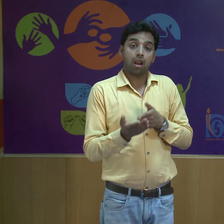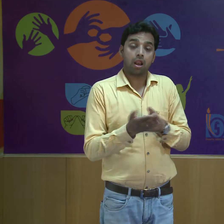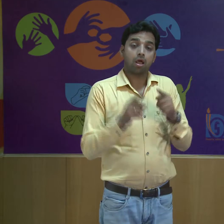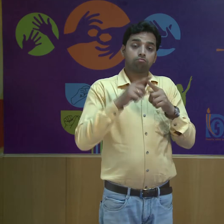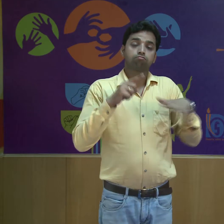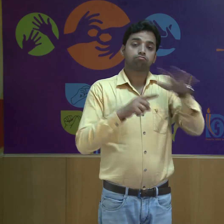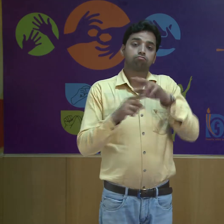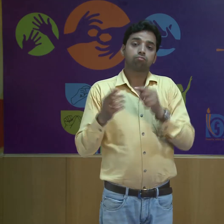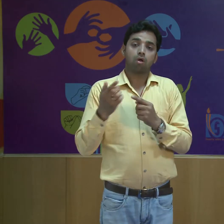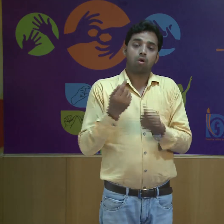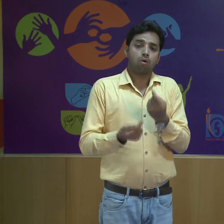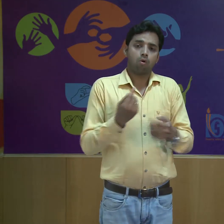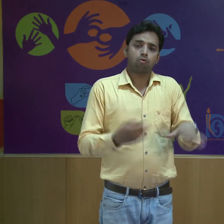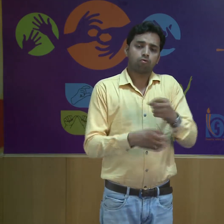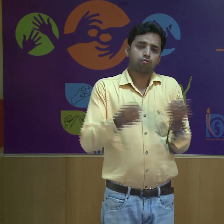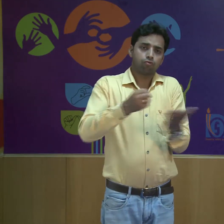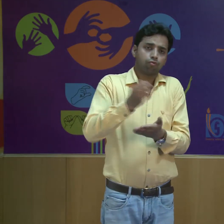came to be seen as Shudras.